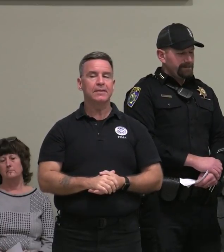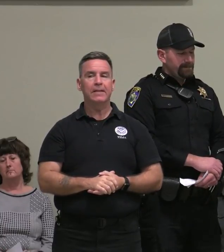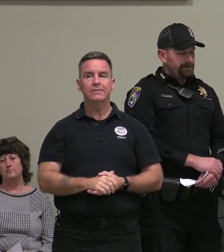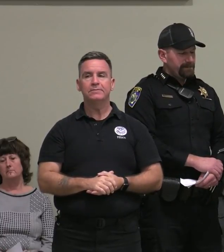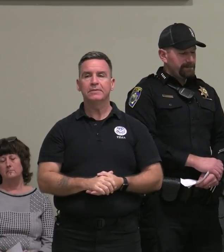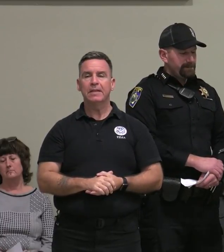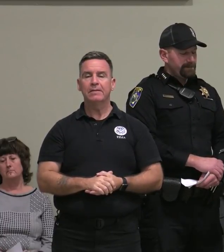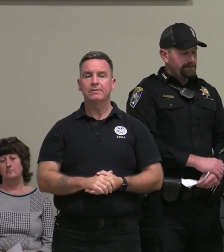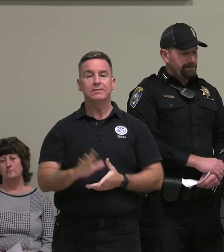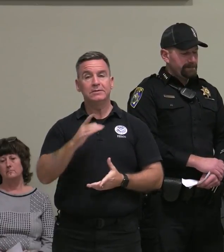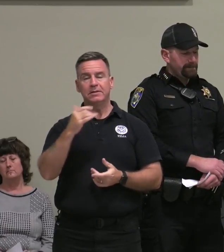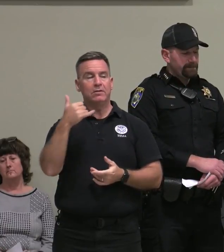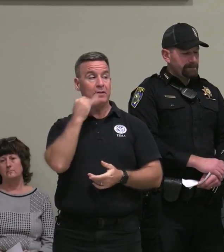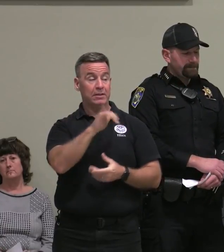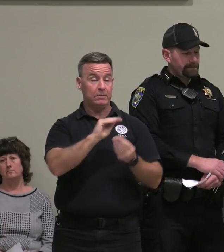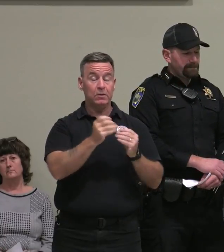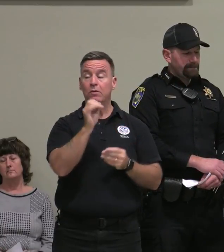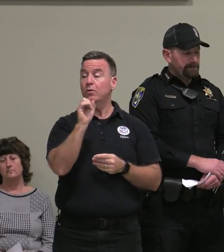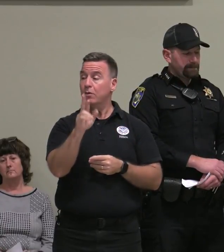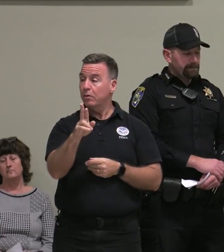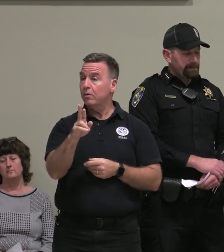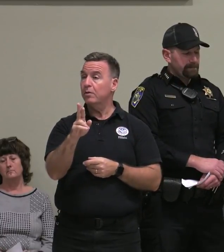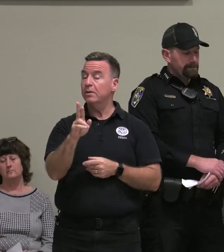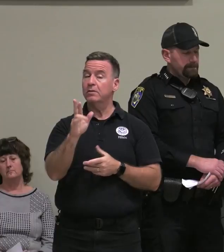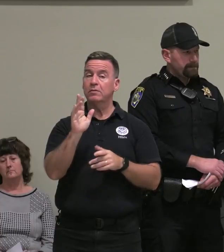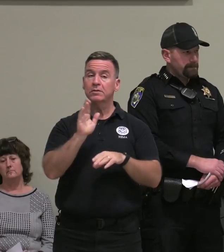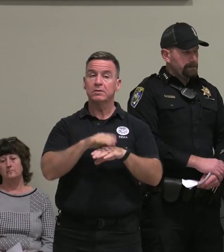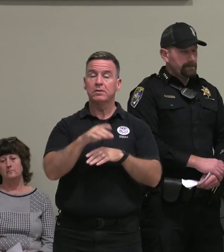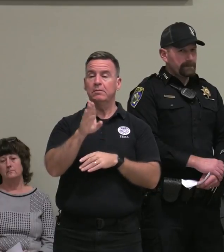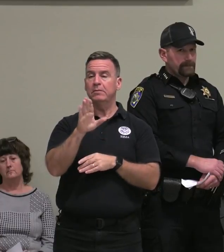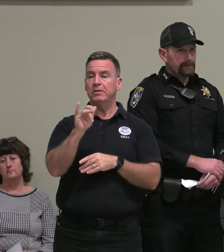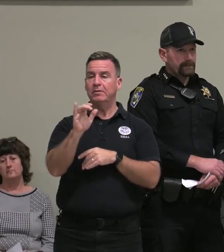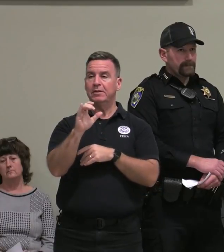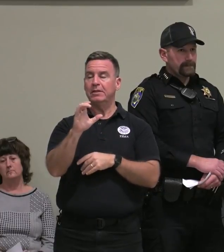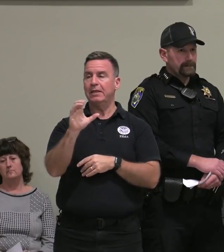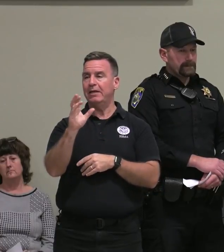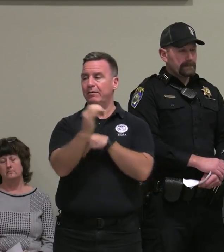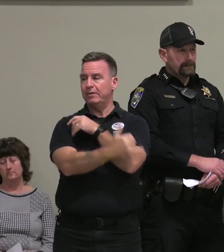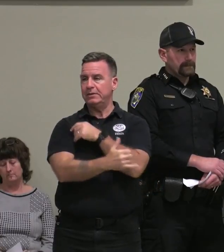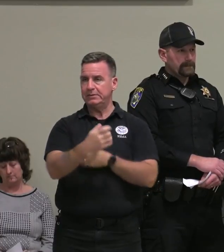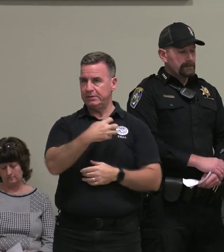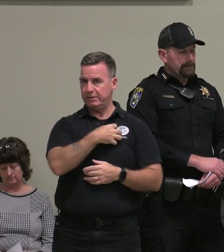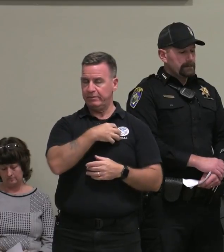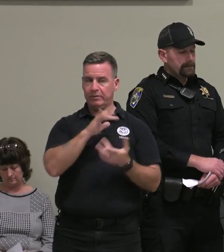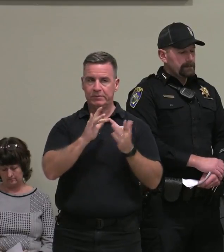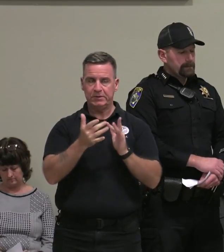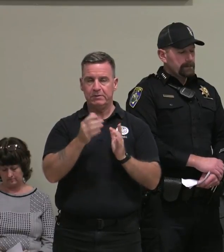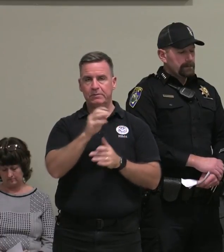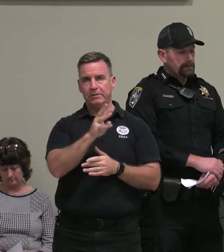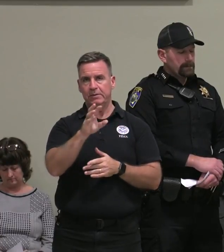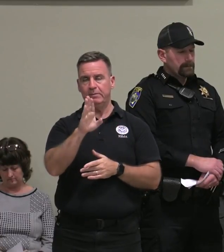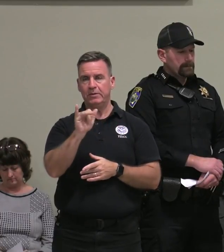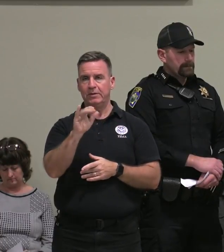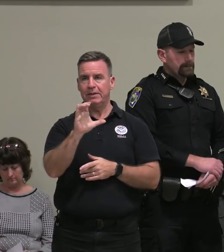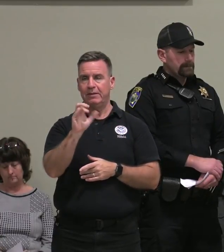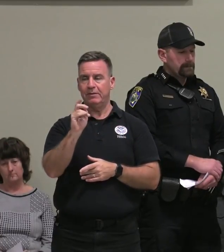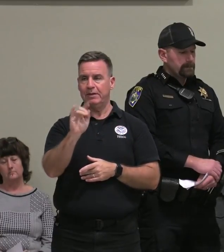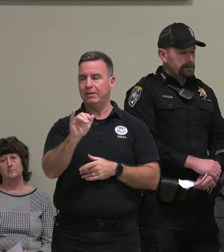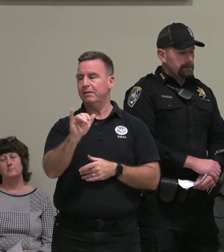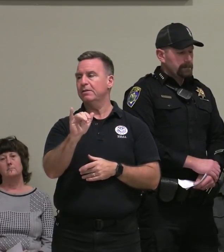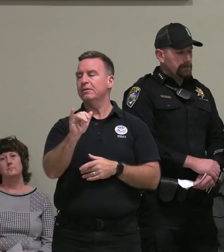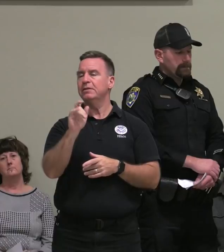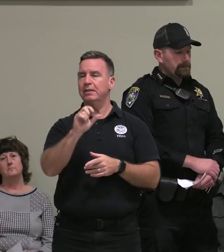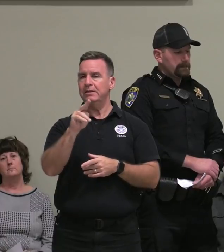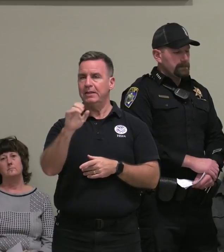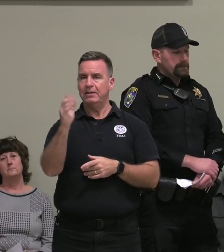And like I said, you can call that number or you can go on to the Butte County Sheriff's website at www.buttecounty.net